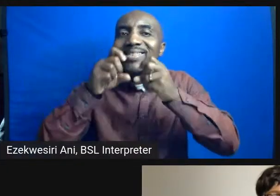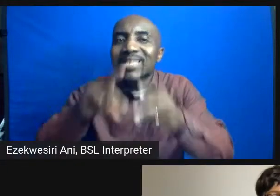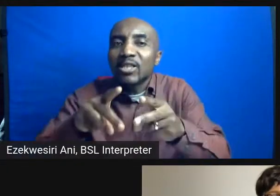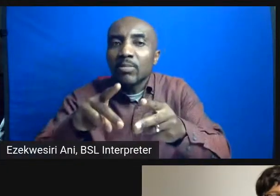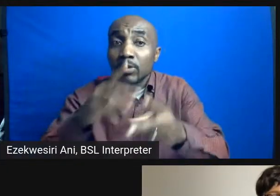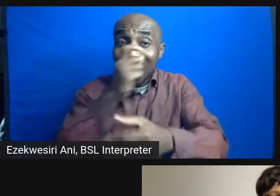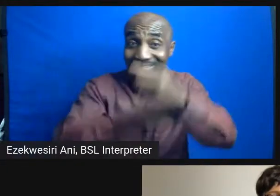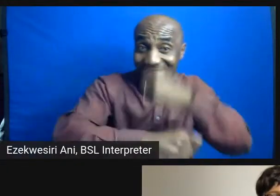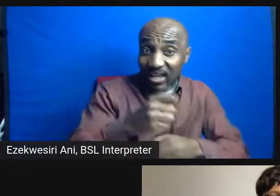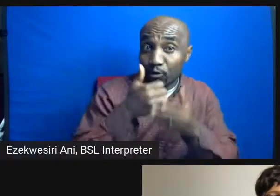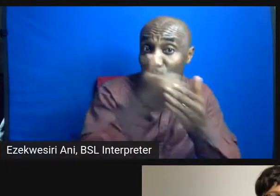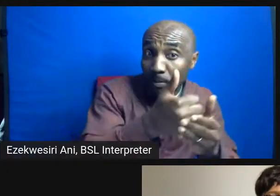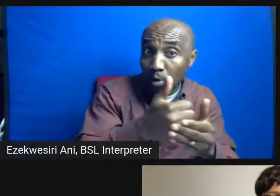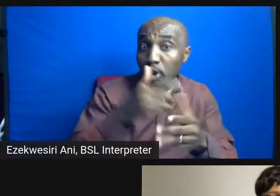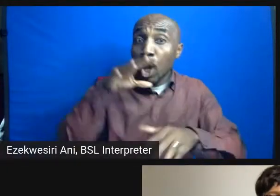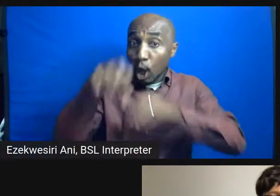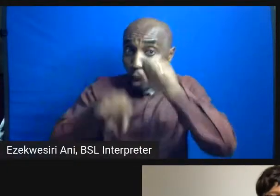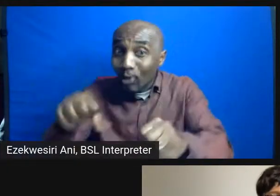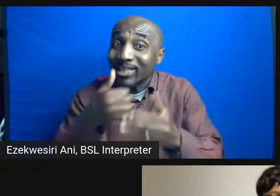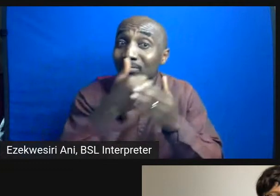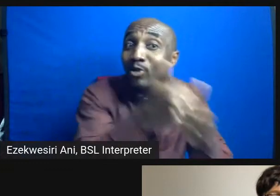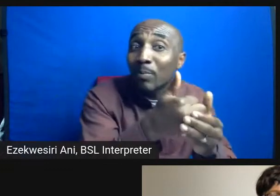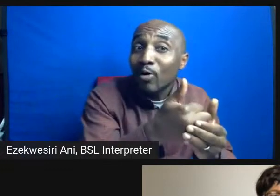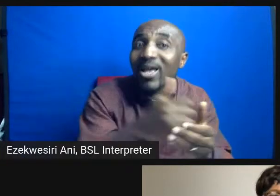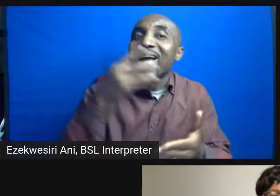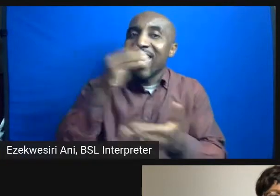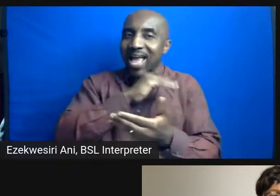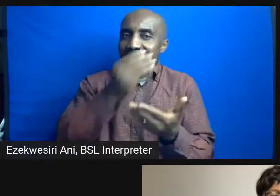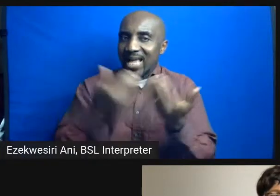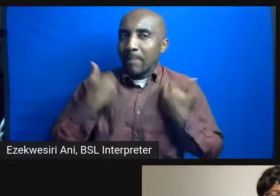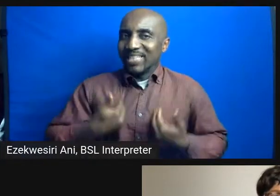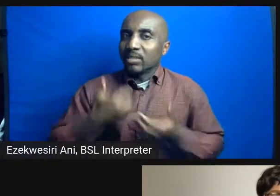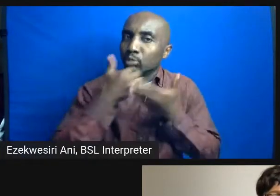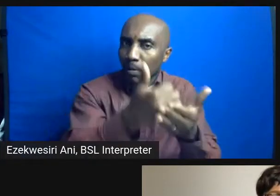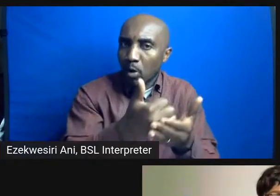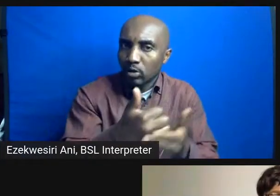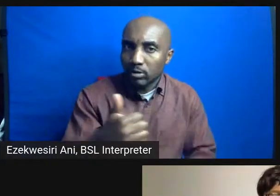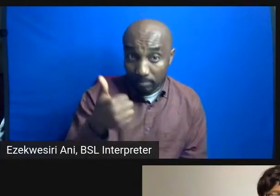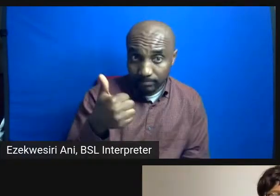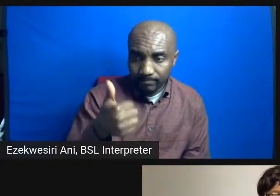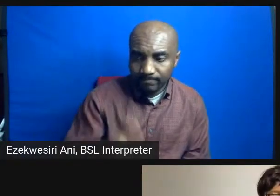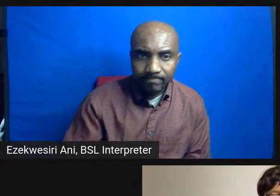slavery, colonialism, and capitalism.